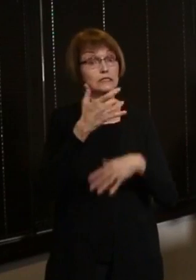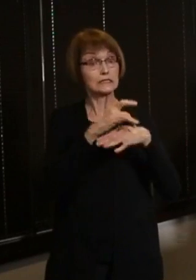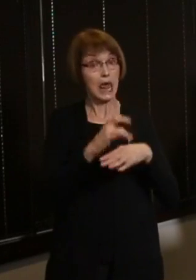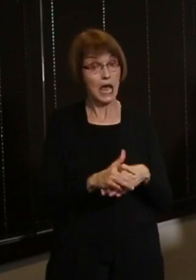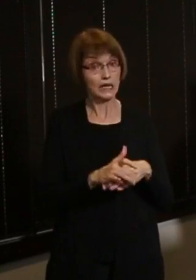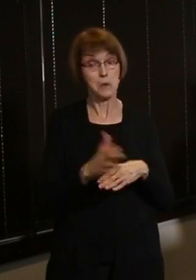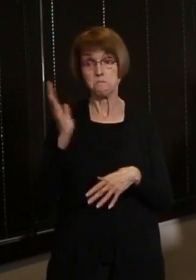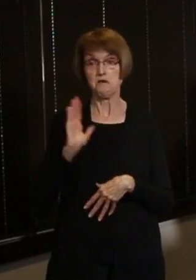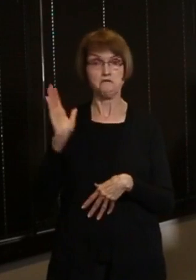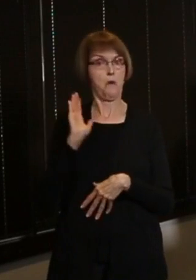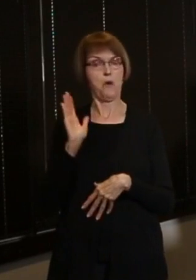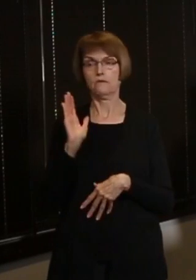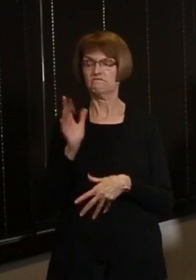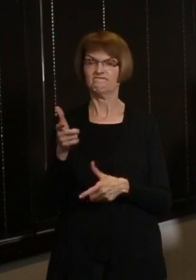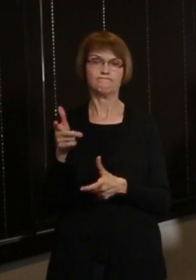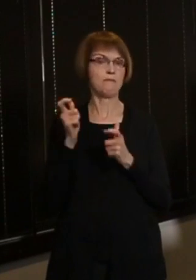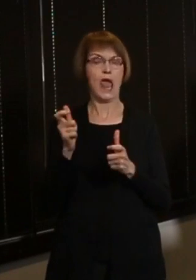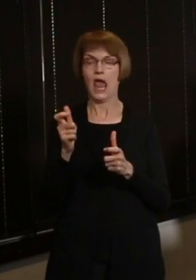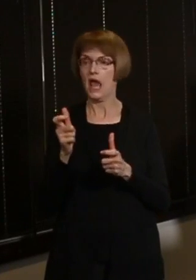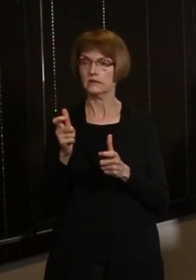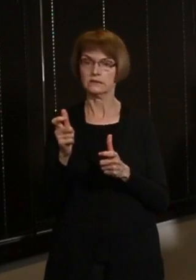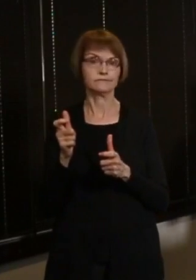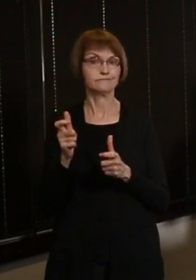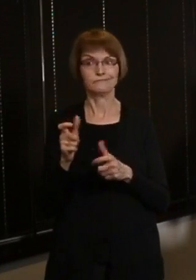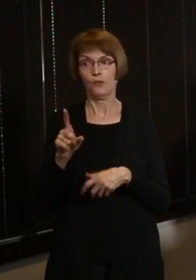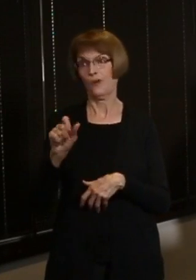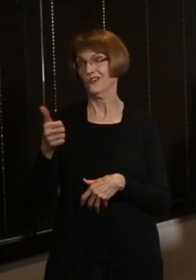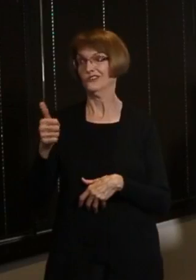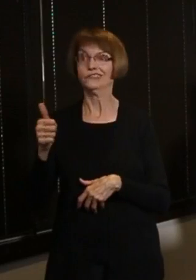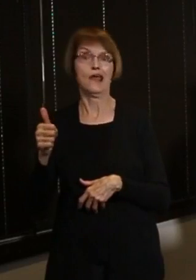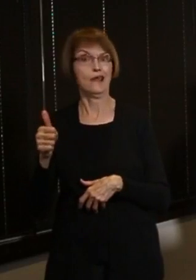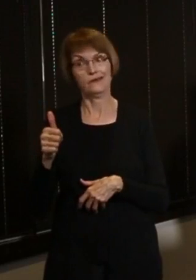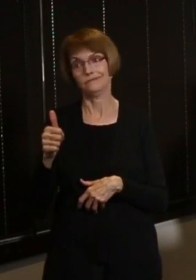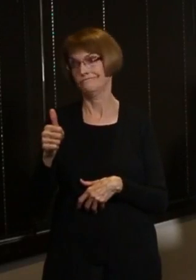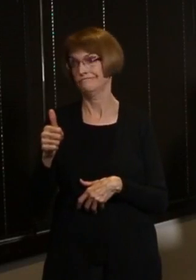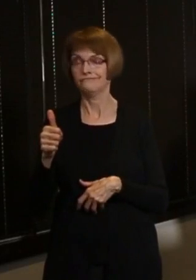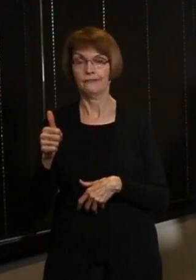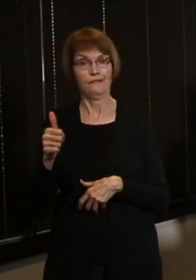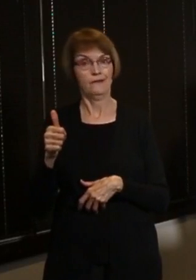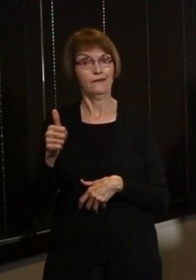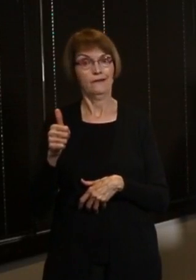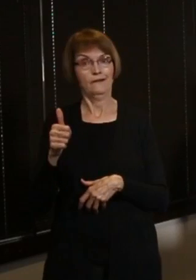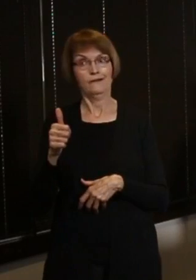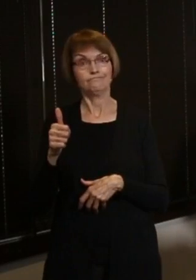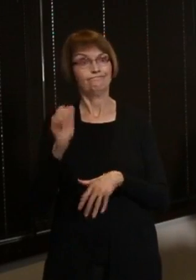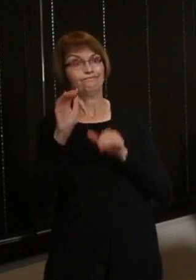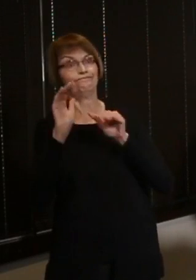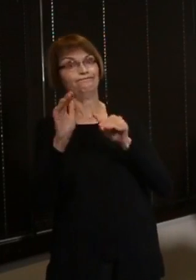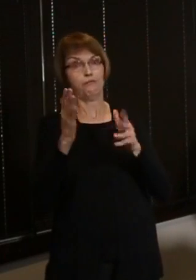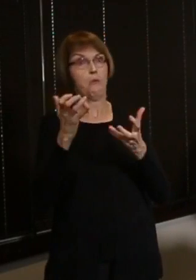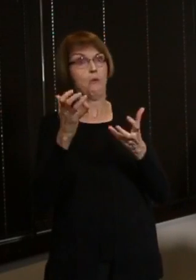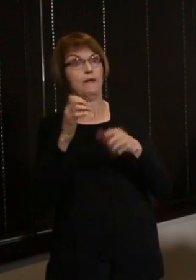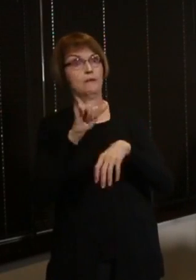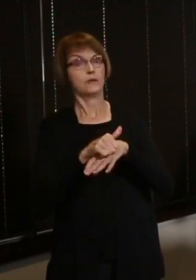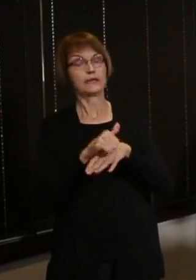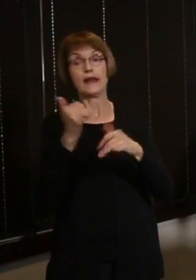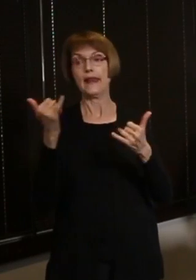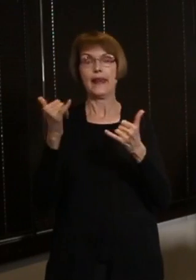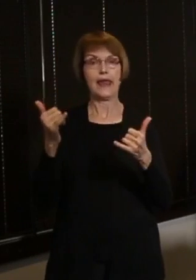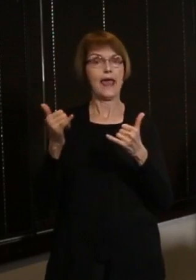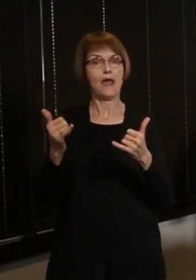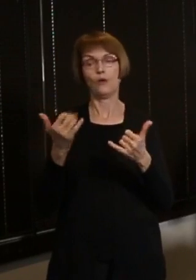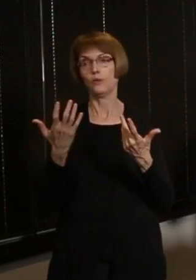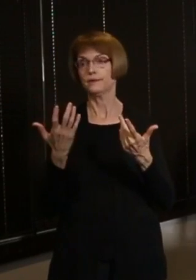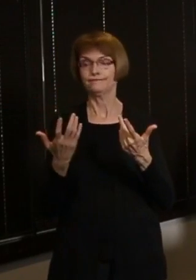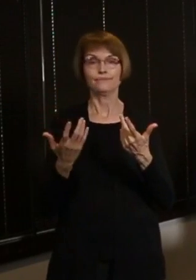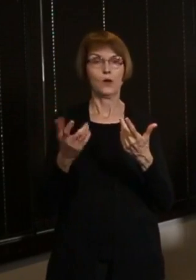could fill those up with 110 invitations. I'm just making this stuff up. Whereas now it's taking us